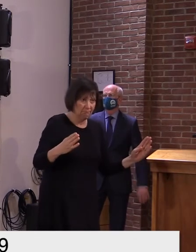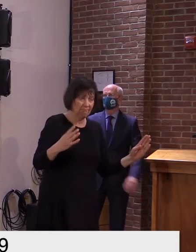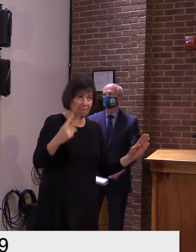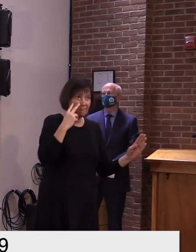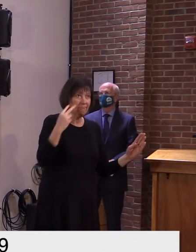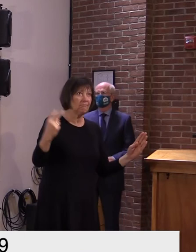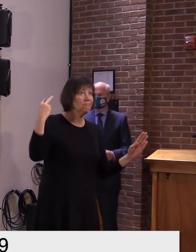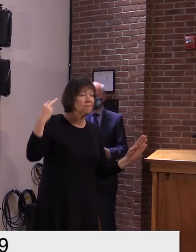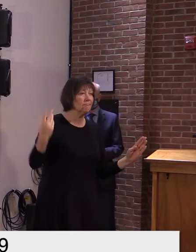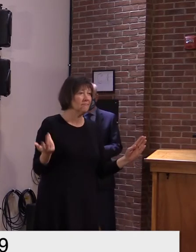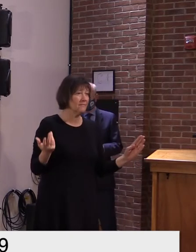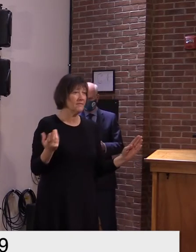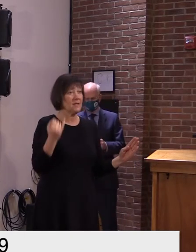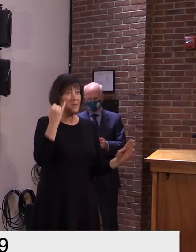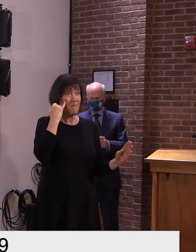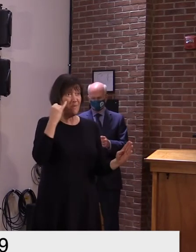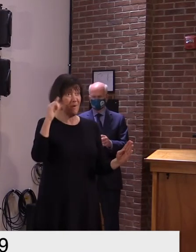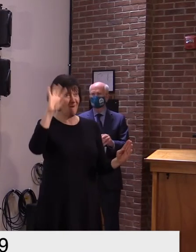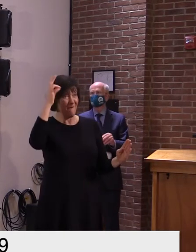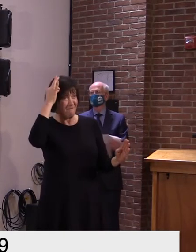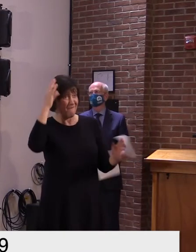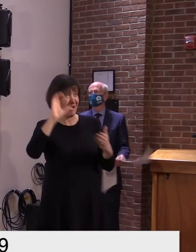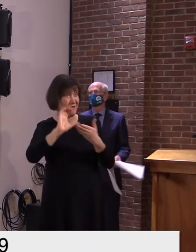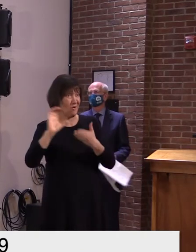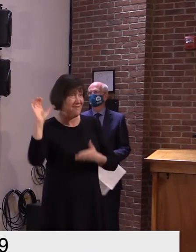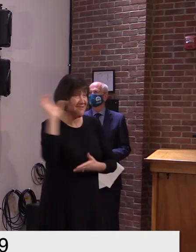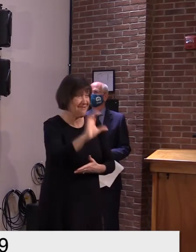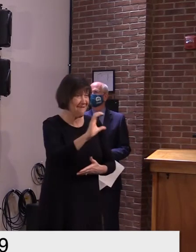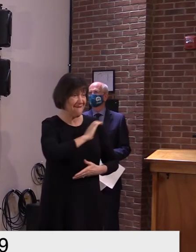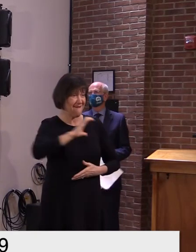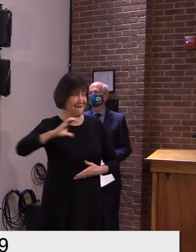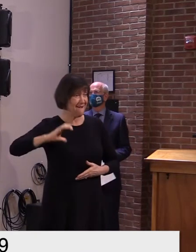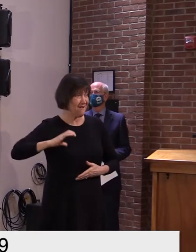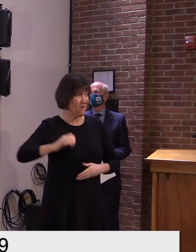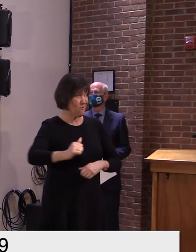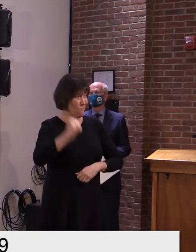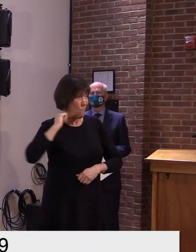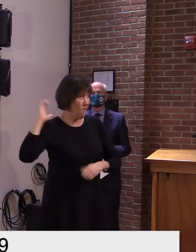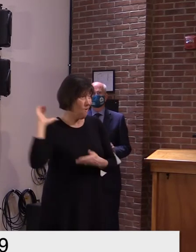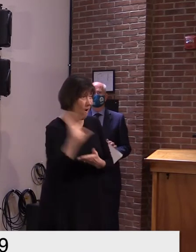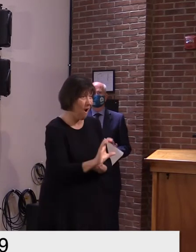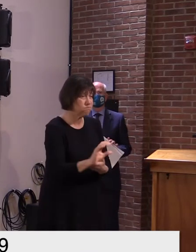for the aid from Congress, we wouldn't be in the great position we are today.